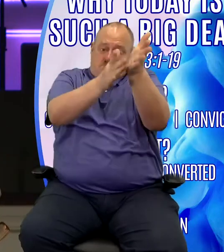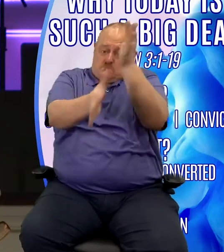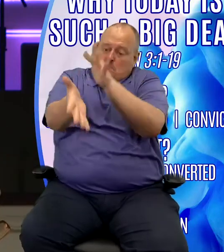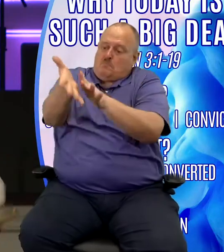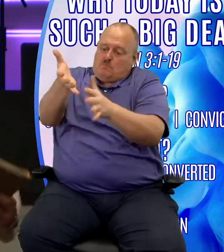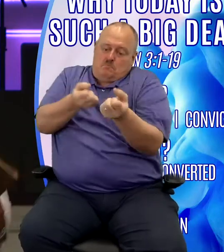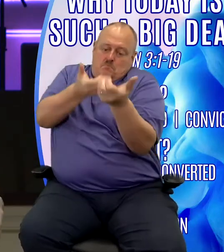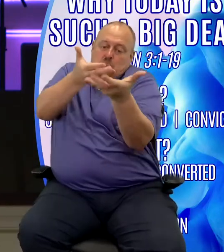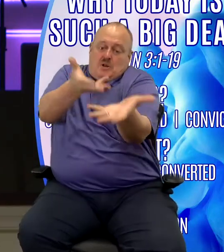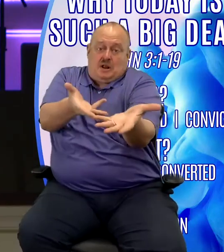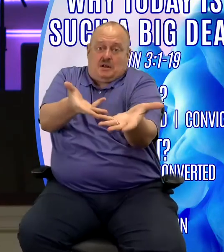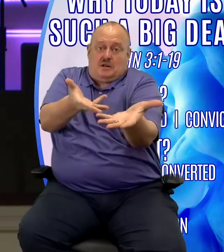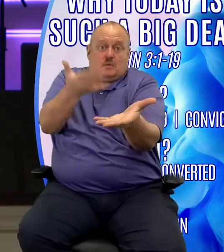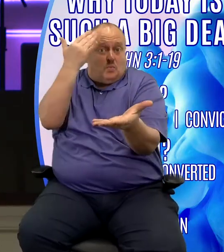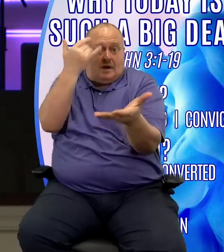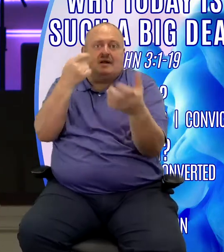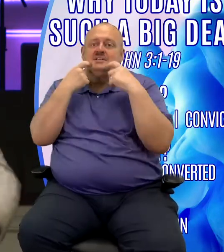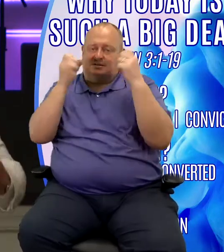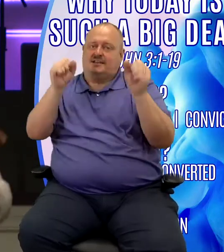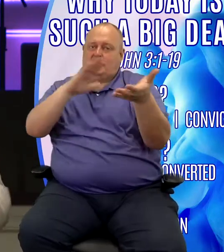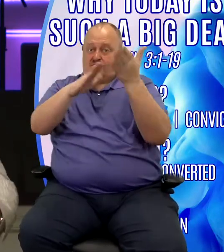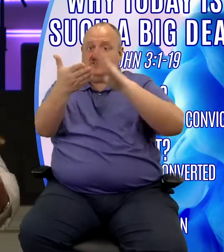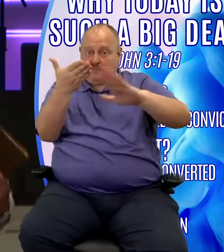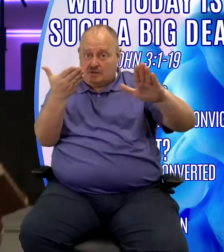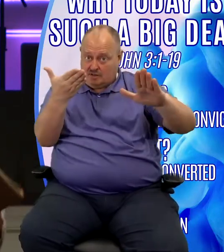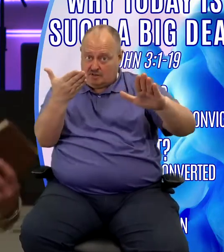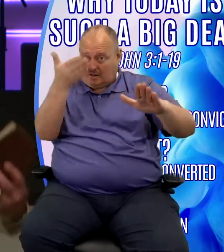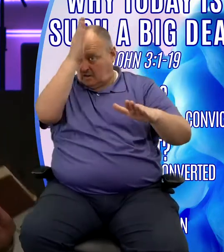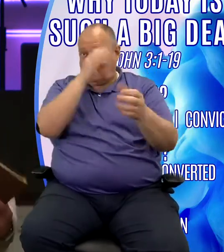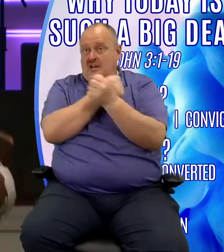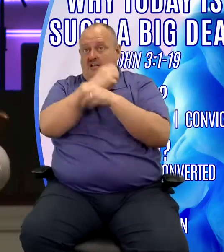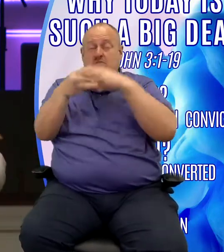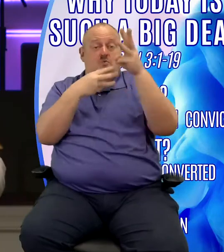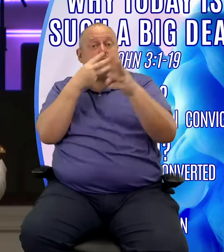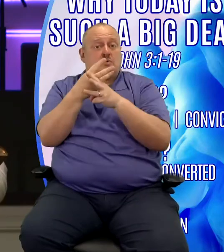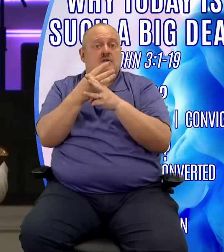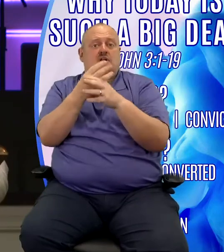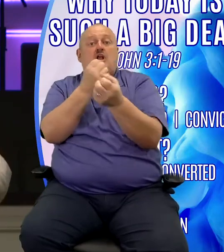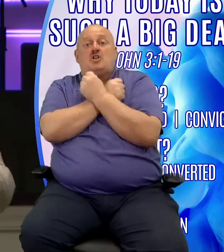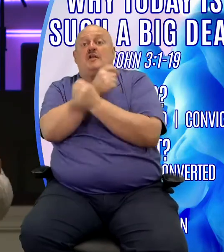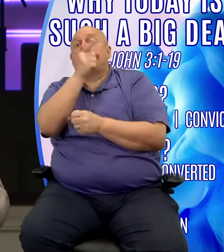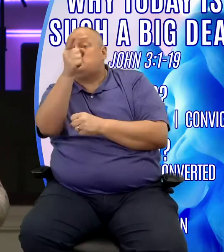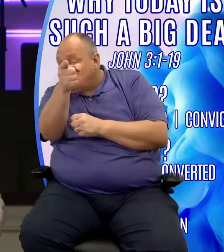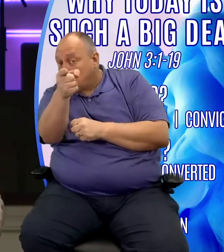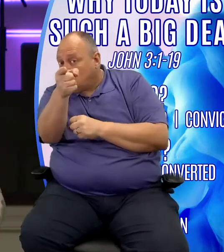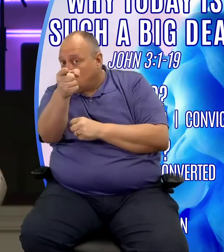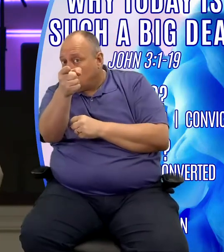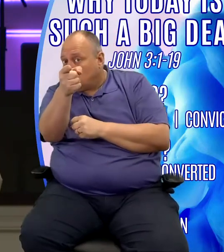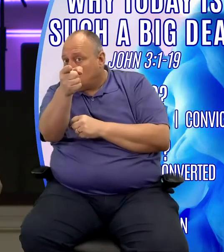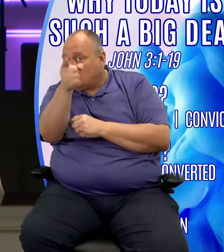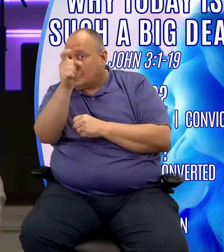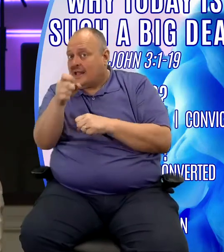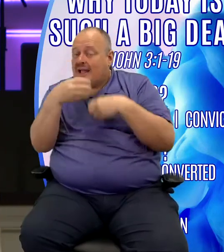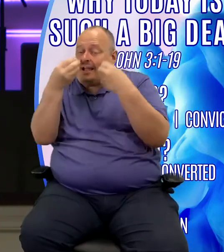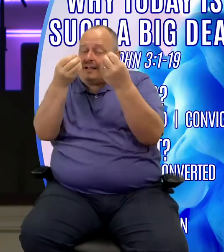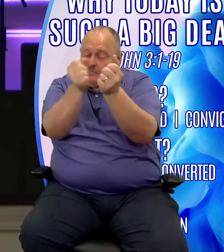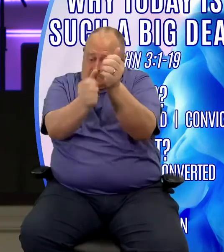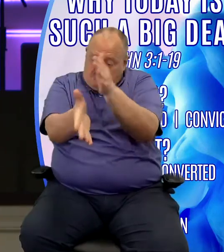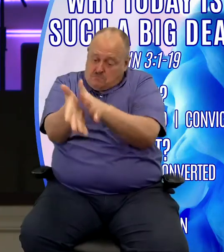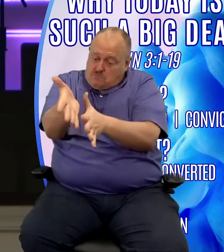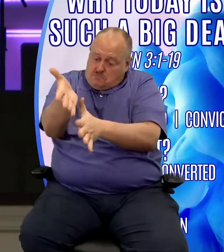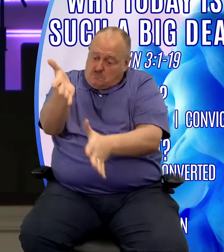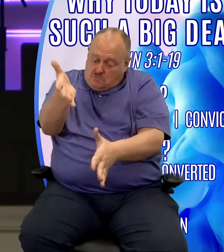blood so our sins could be forgiven. So for God so loved the world, he loves you, but he had to shed his blood